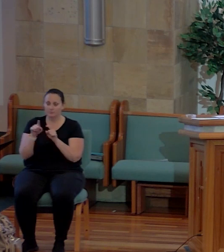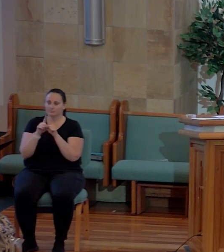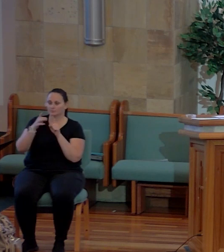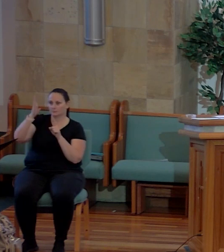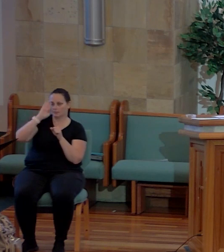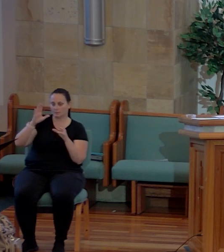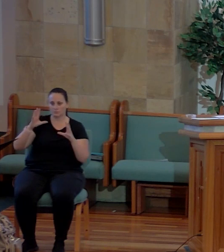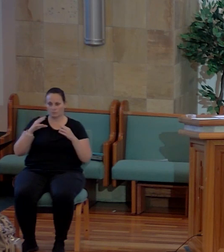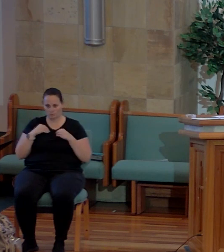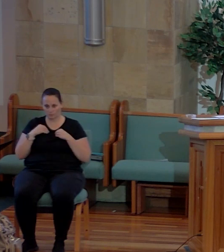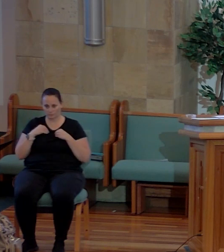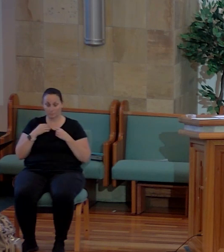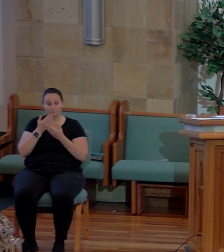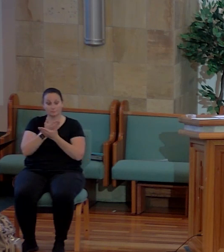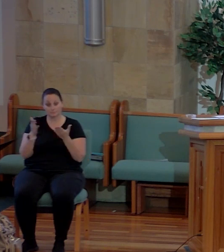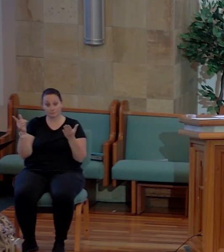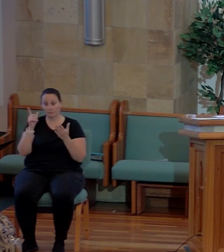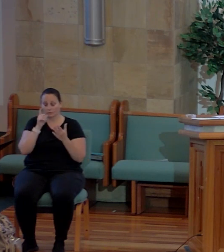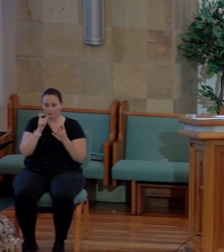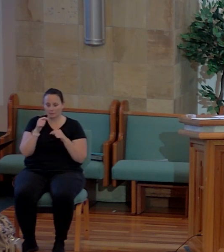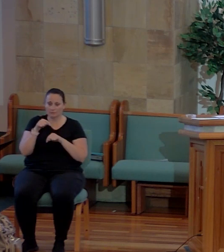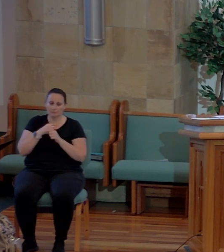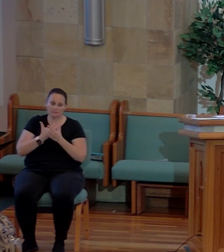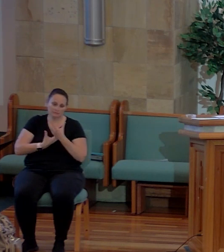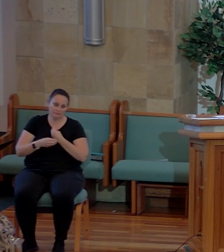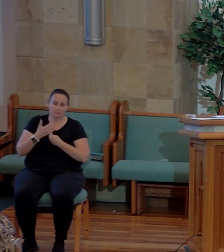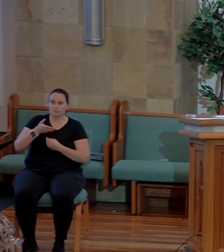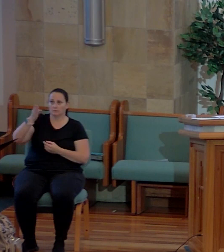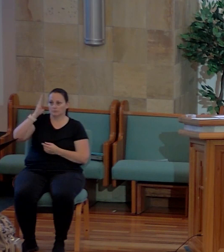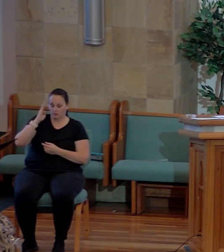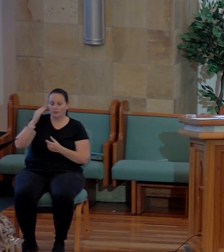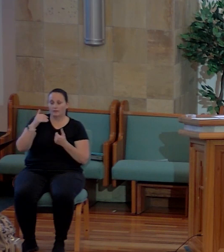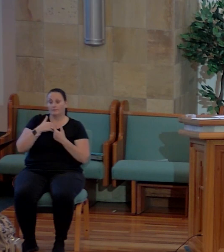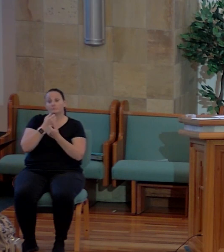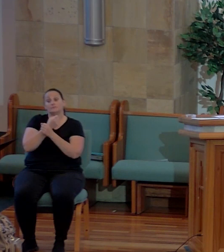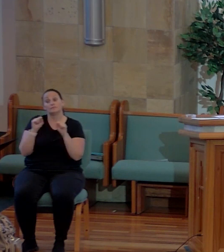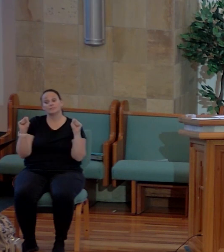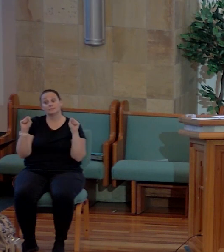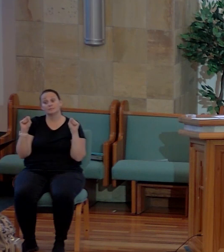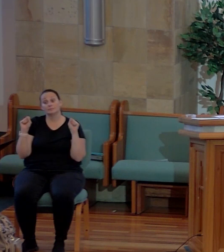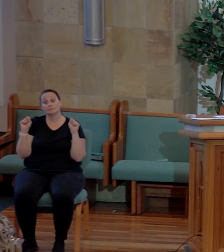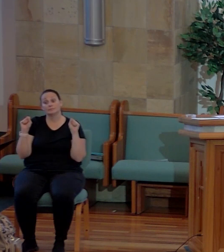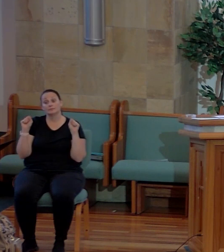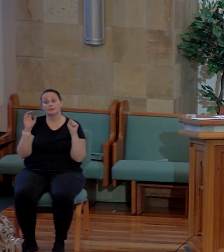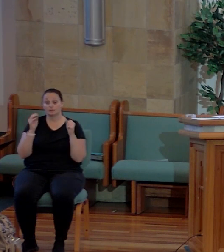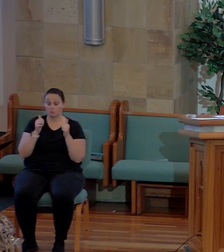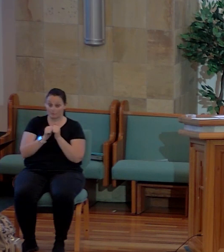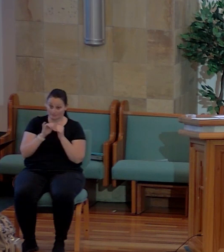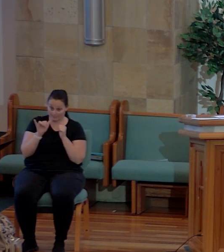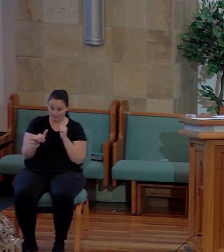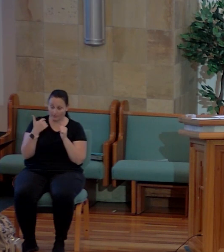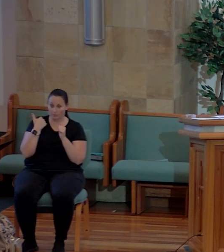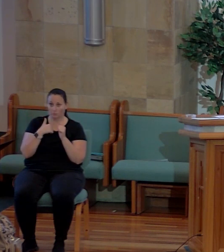own. To those who were held back, God brought freedom, and through that, we